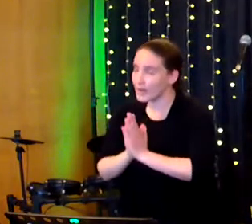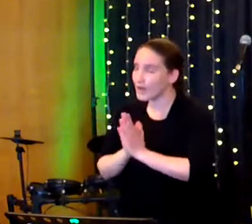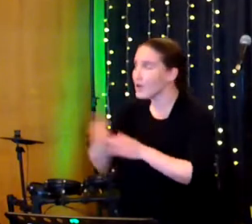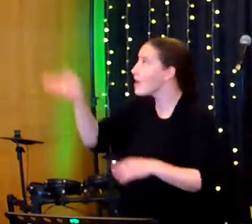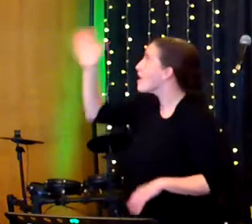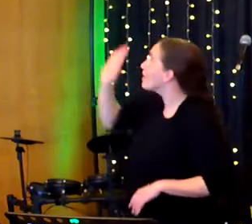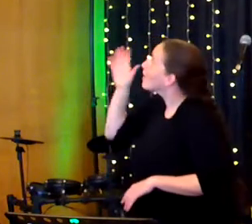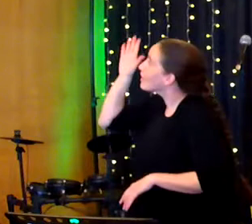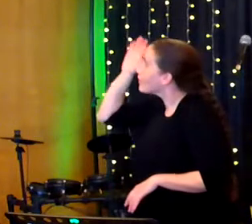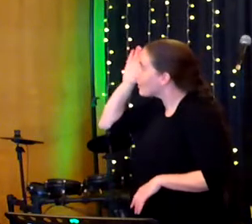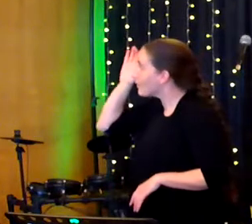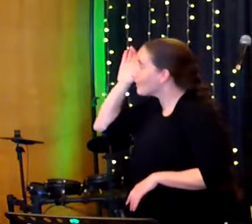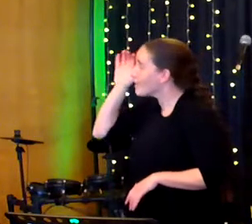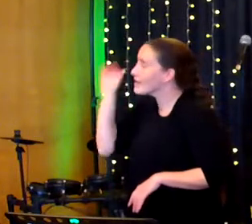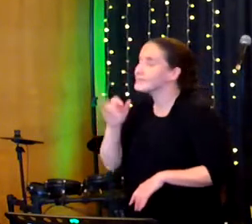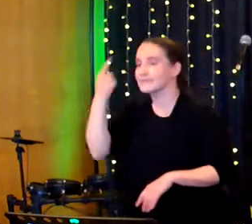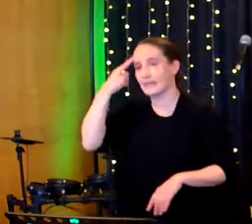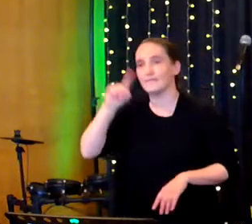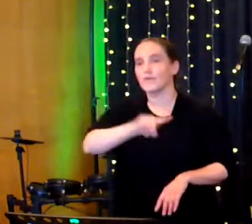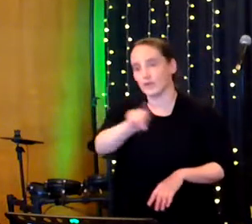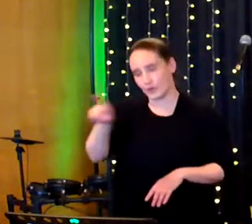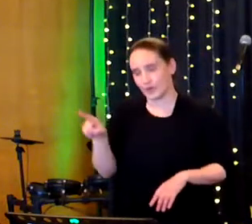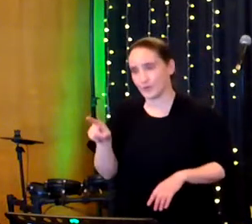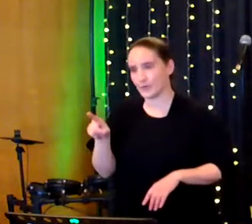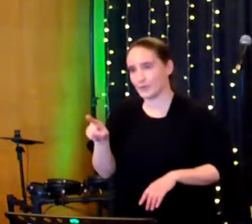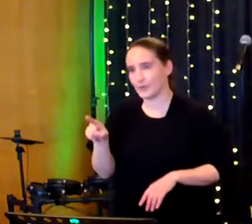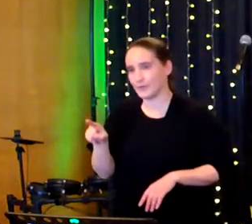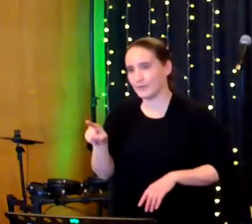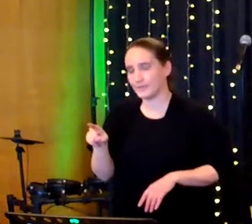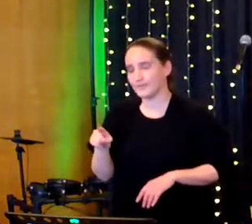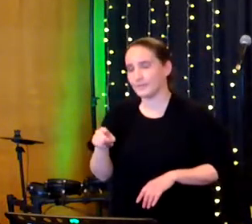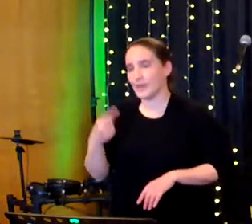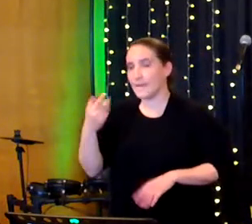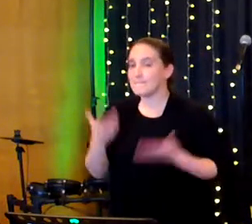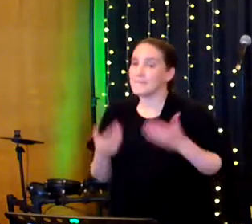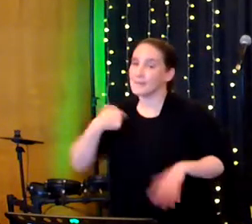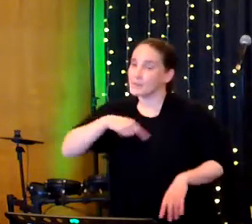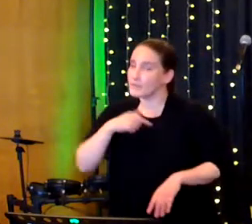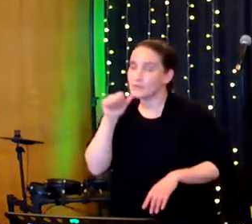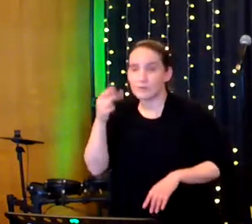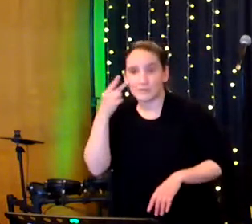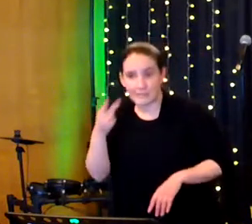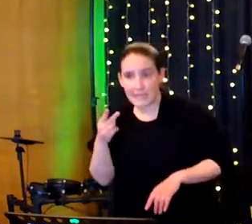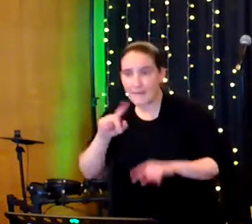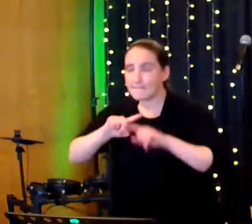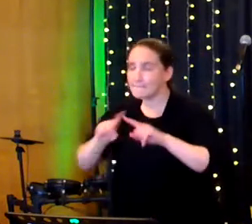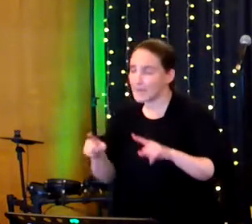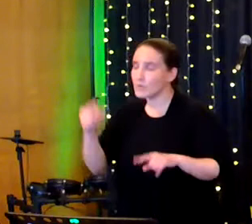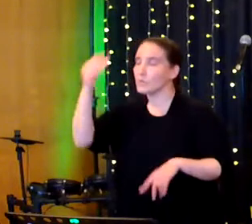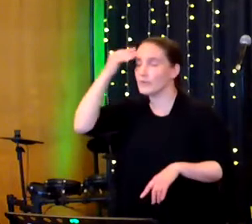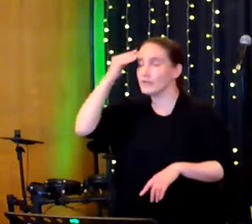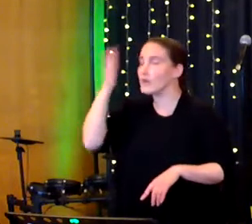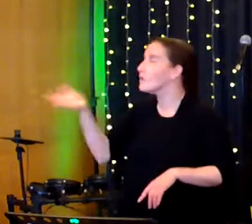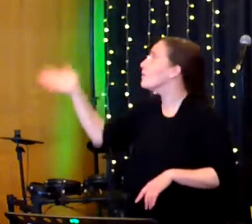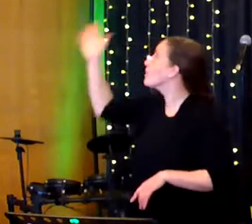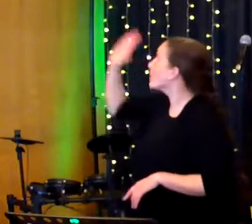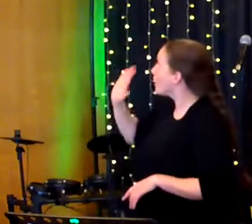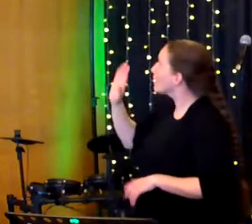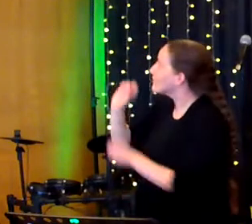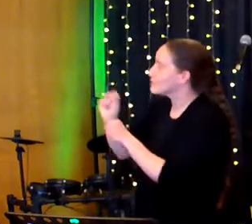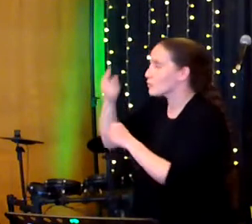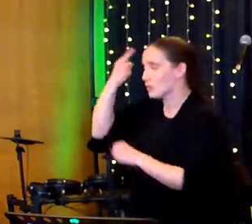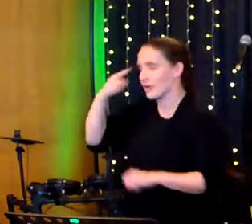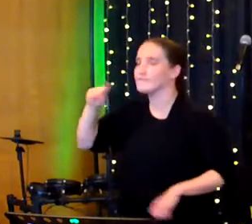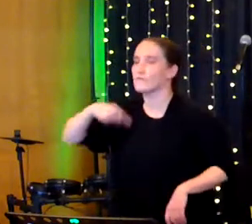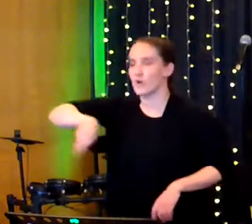don't see anything does not mean God is not doing something. And I want to illustrate this for